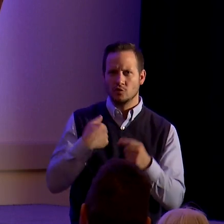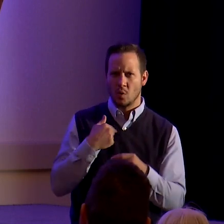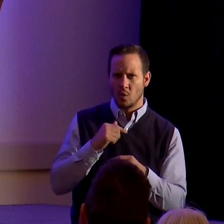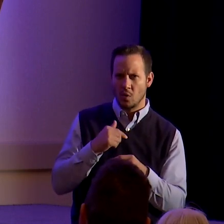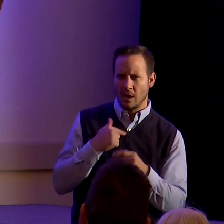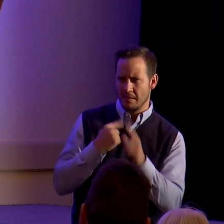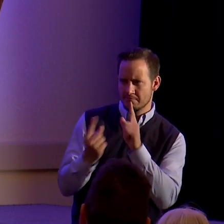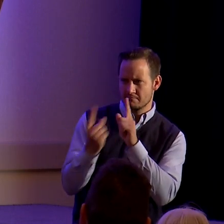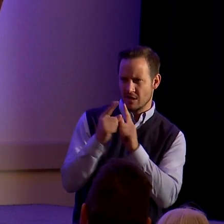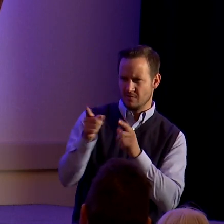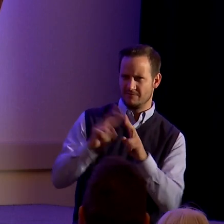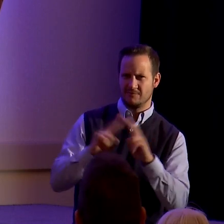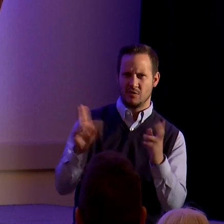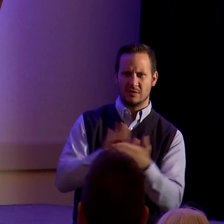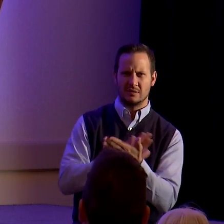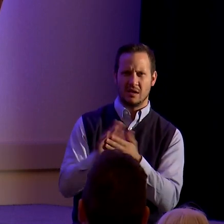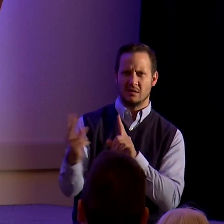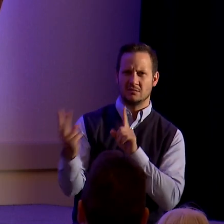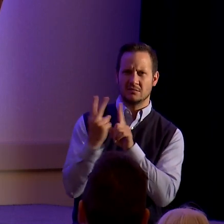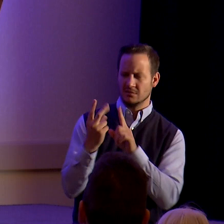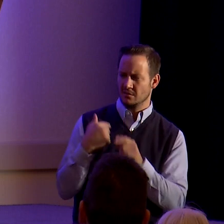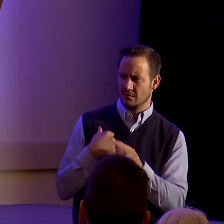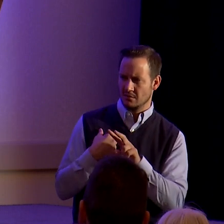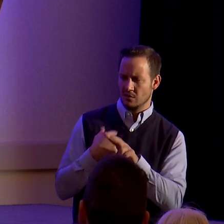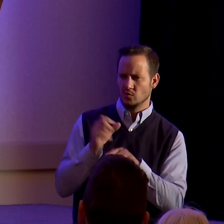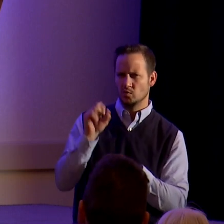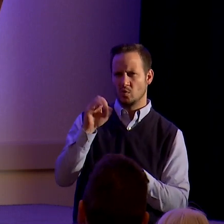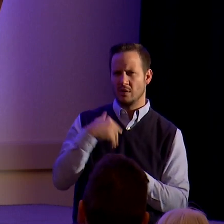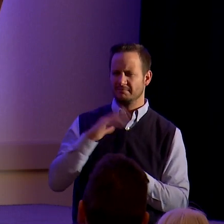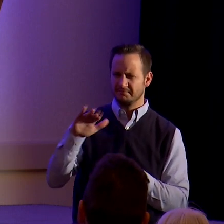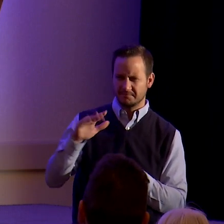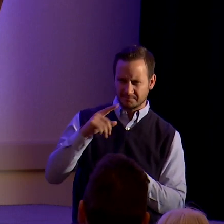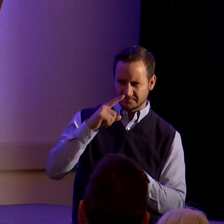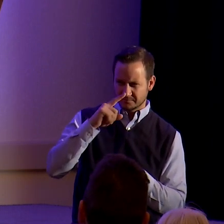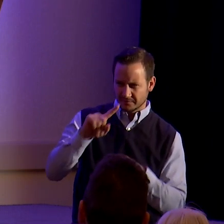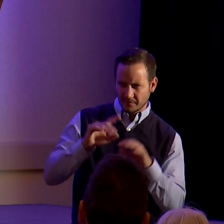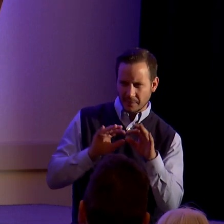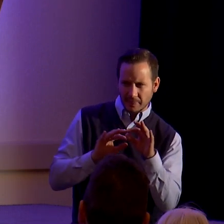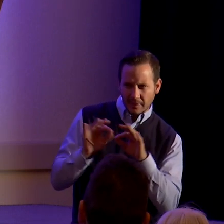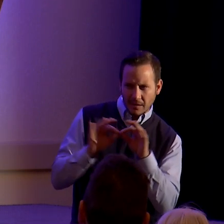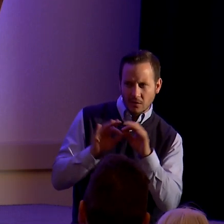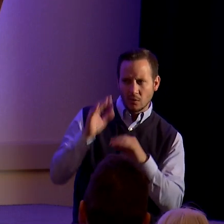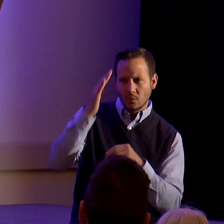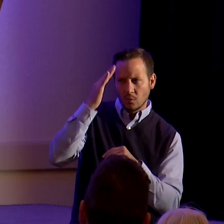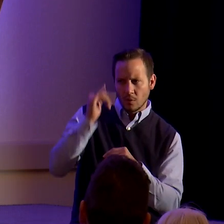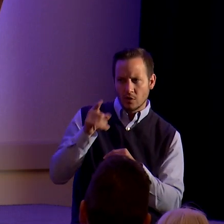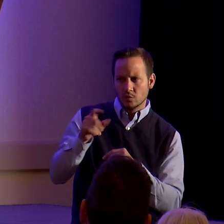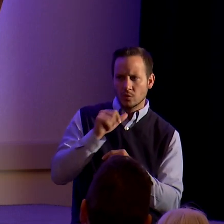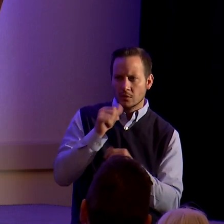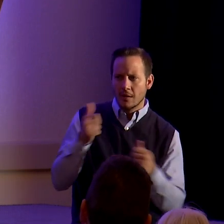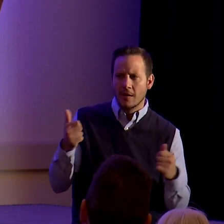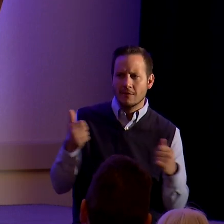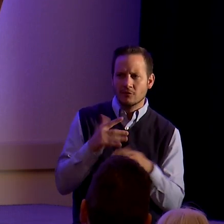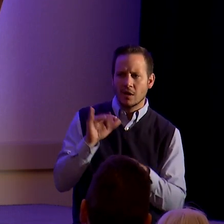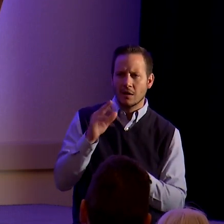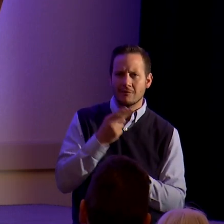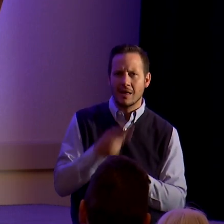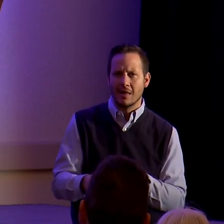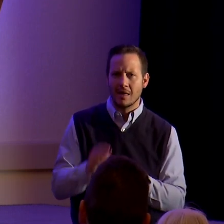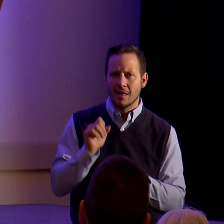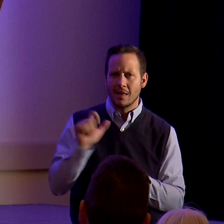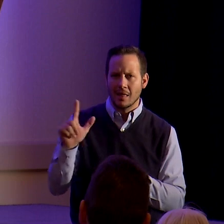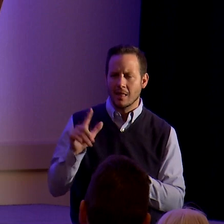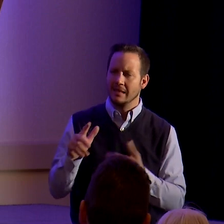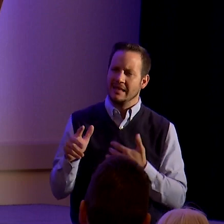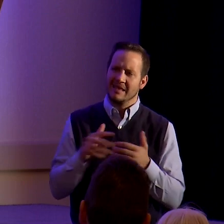would say, "Now, explain to me why you're not afraid of hell, even though you